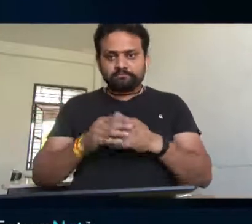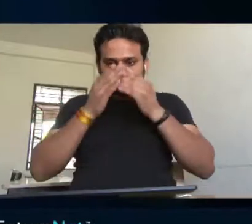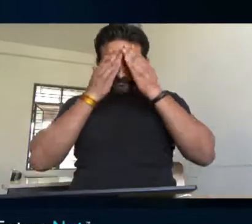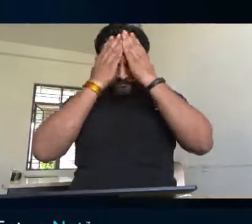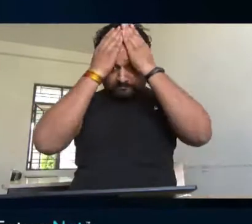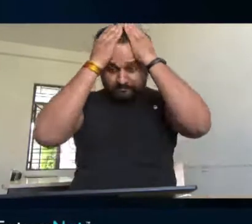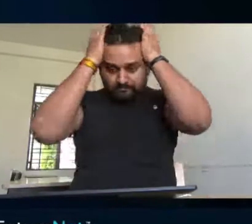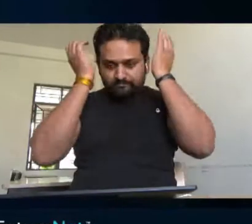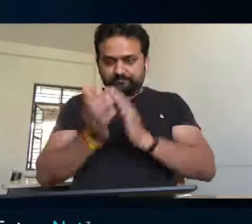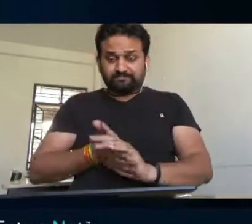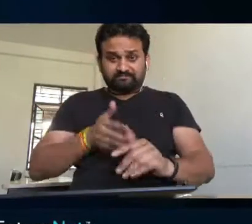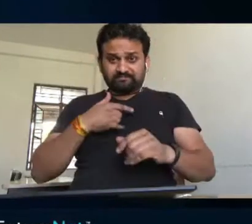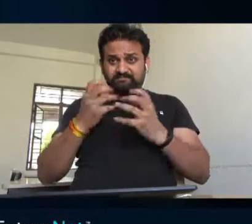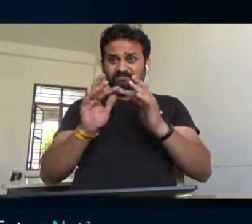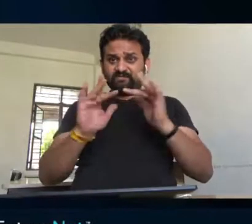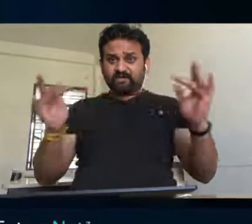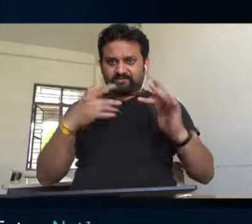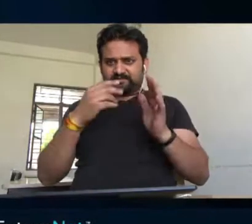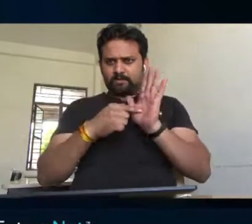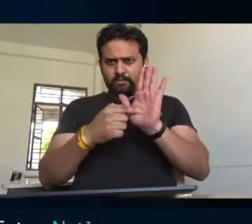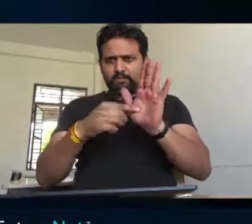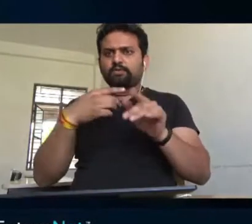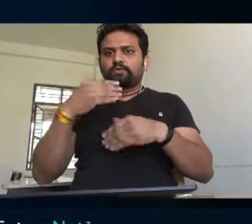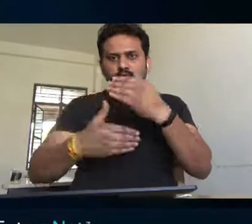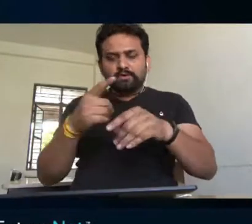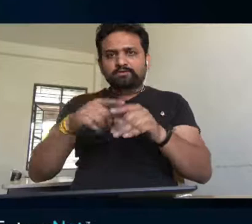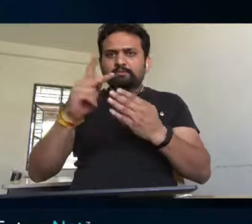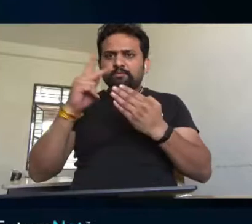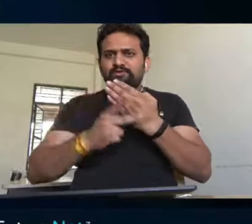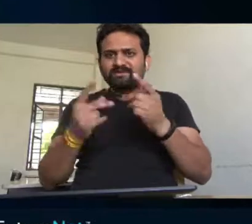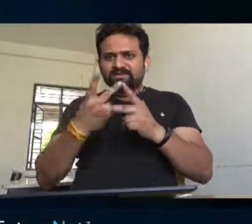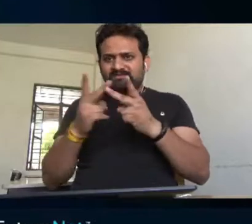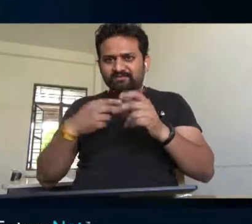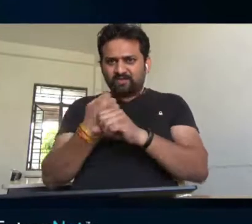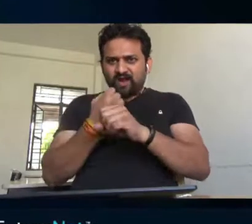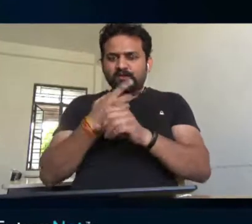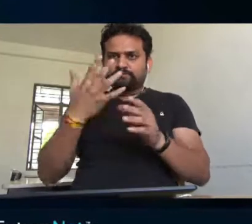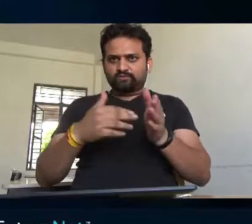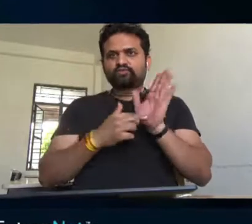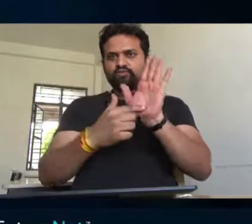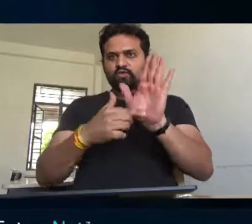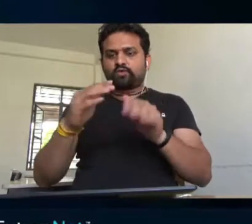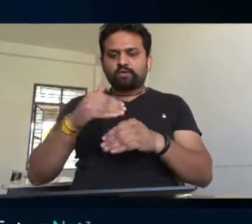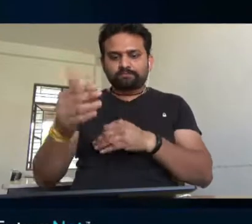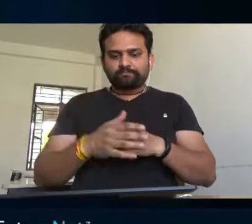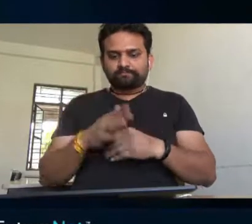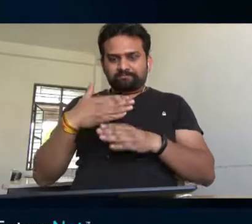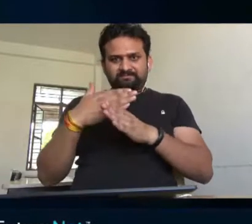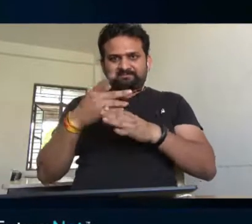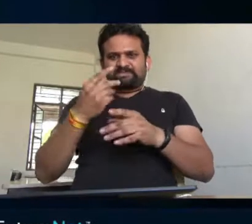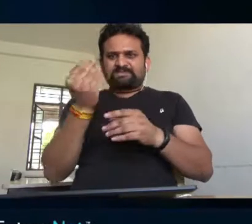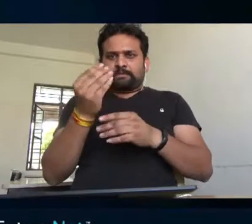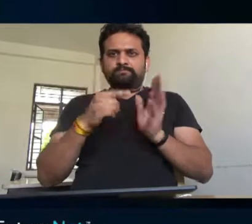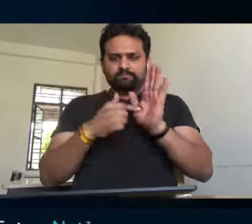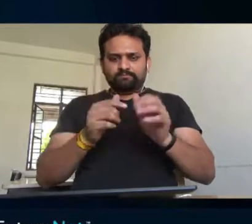heart. When I hear to some of these stories, it's really incredible. And Roman has the same heart like me, and it's a pleasure for us and a